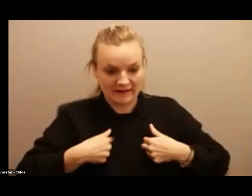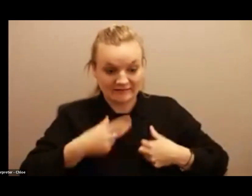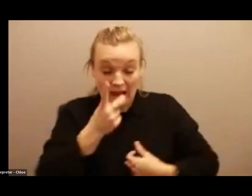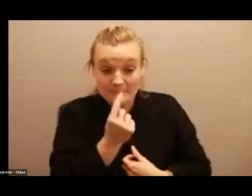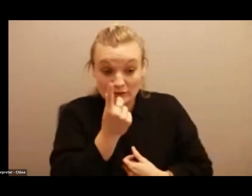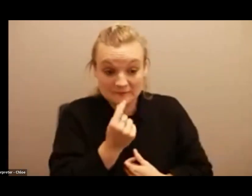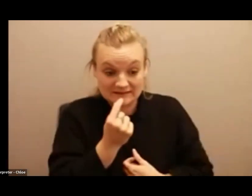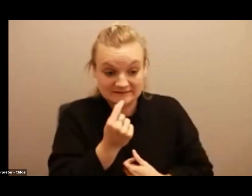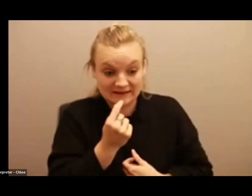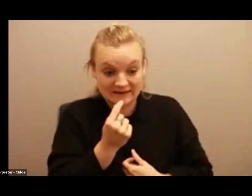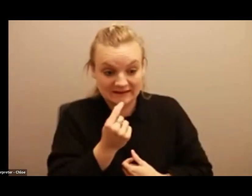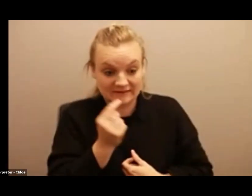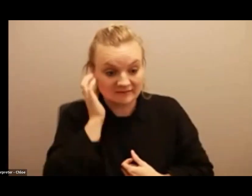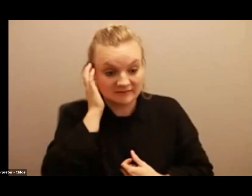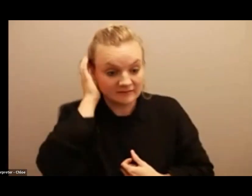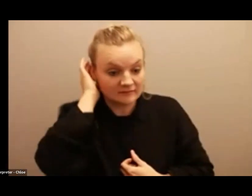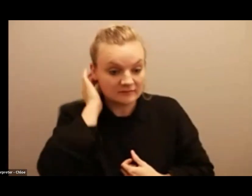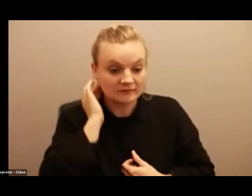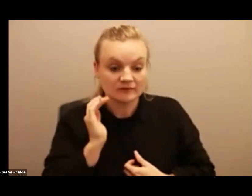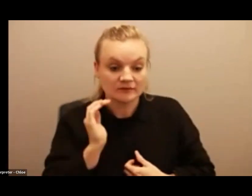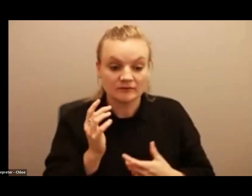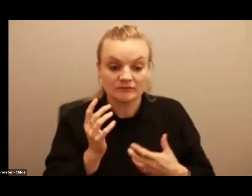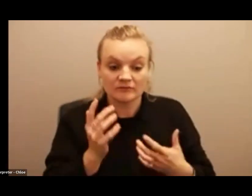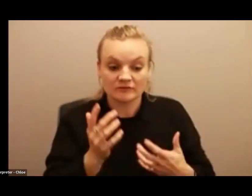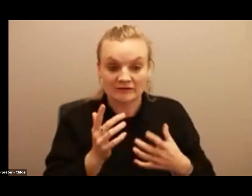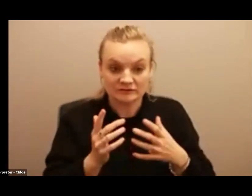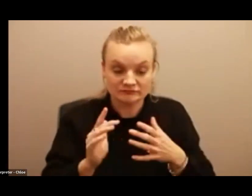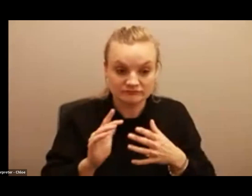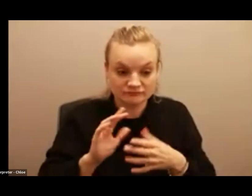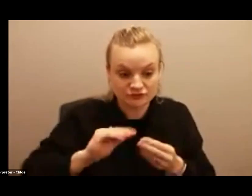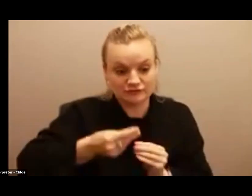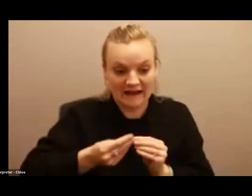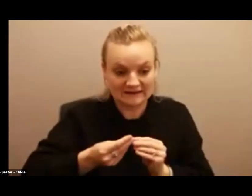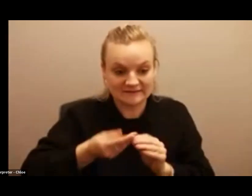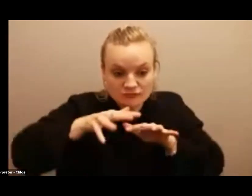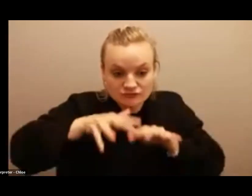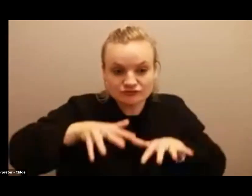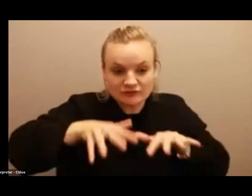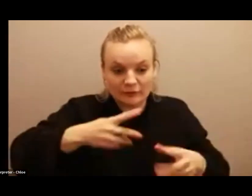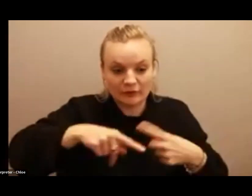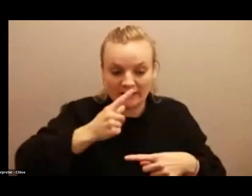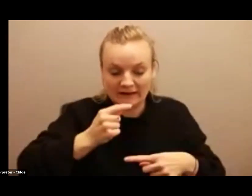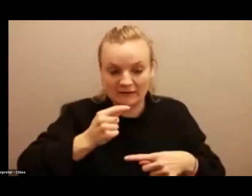possibilities that might emerge from all of these connections that get made, just ripples that we won't be able to measure,